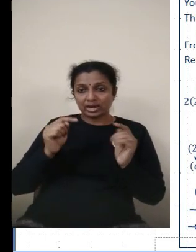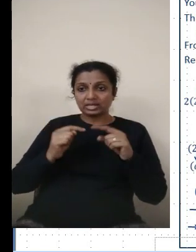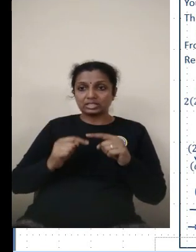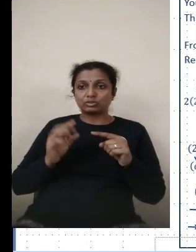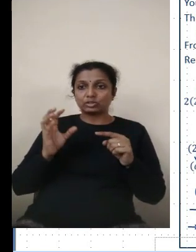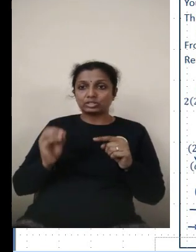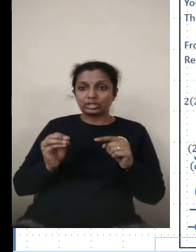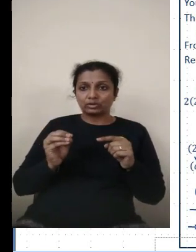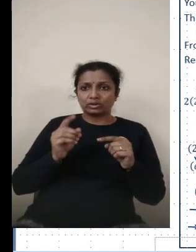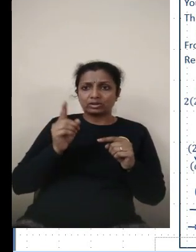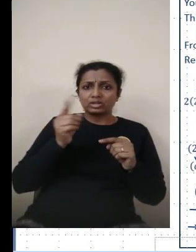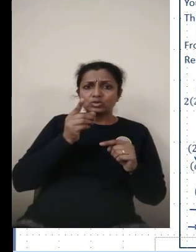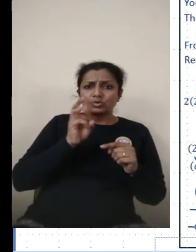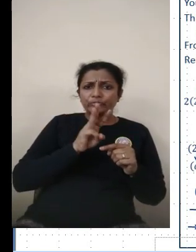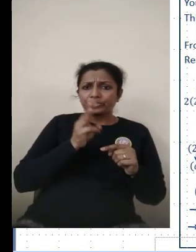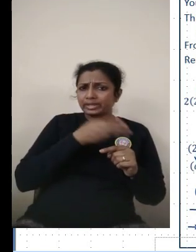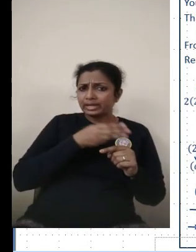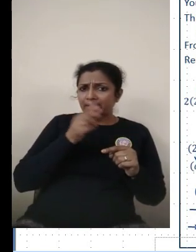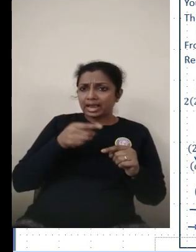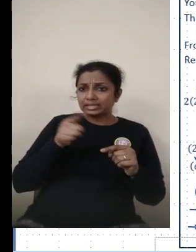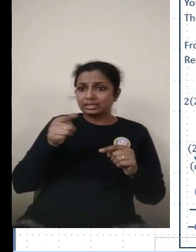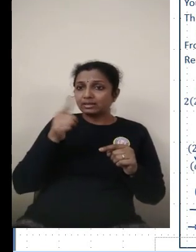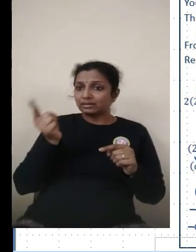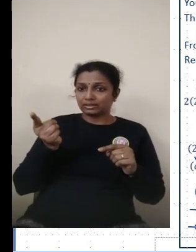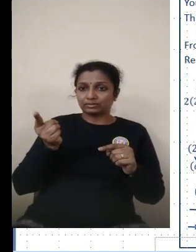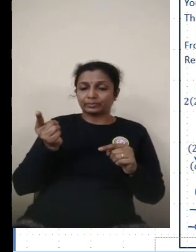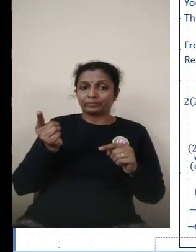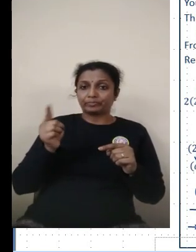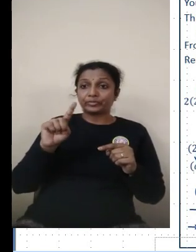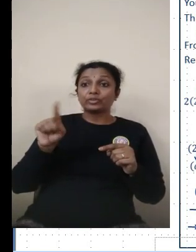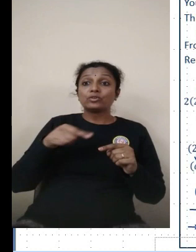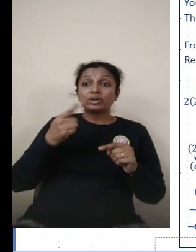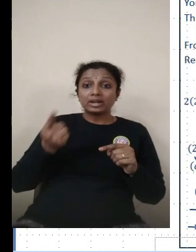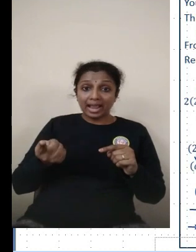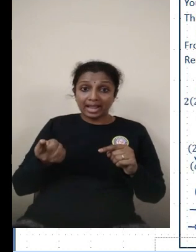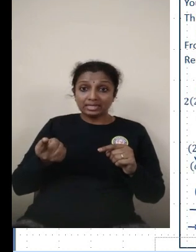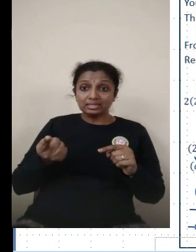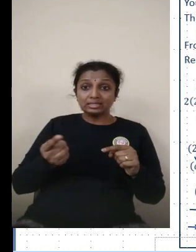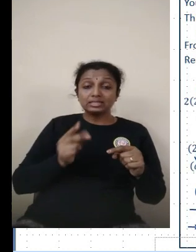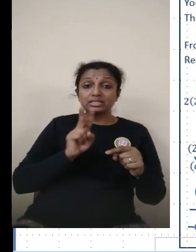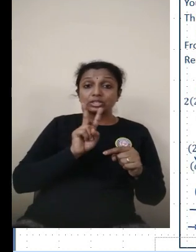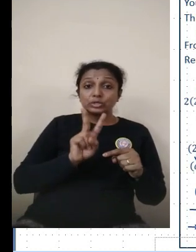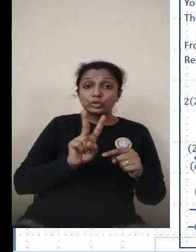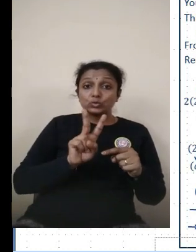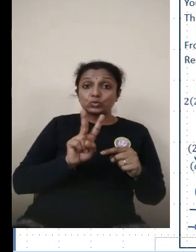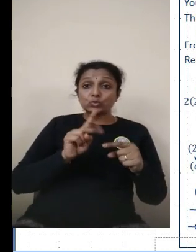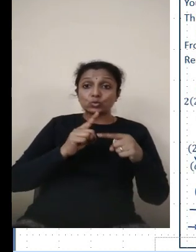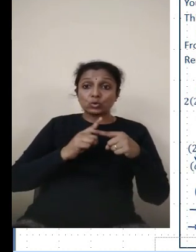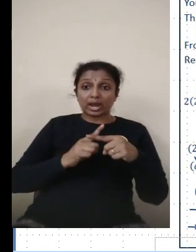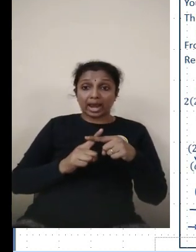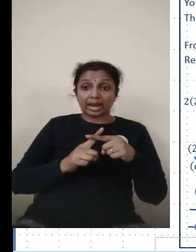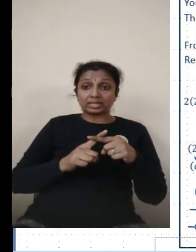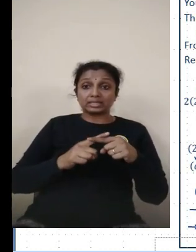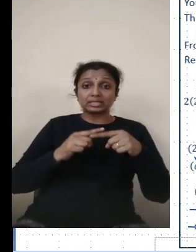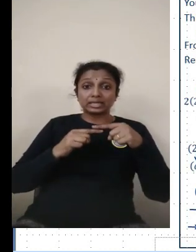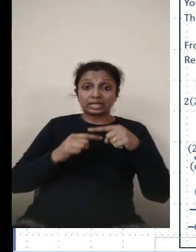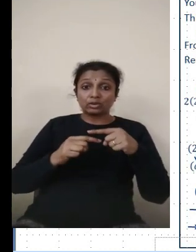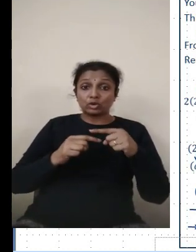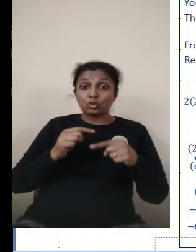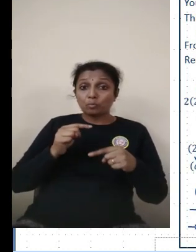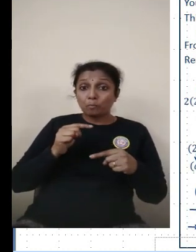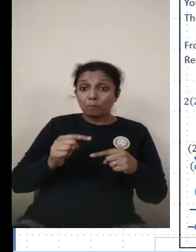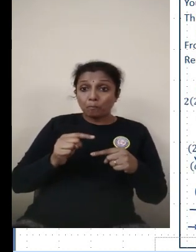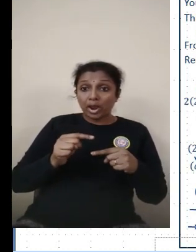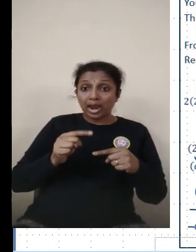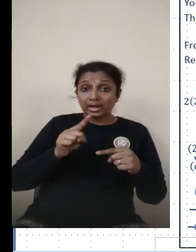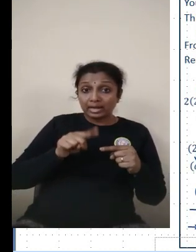minus 3 plus 3, that becomes 0. So, 2x plus 3, 2x plus root 3 whole squared is equal to 0.